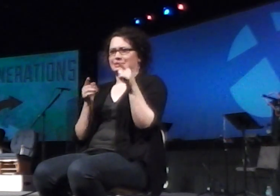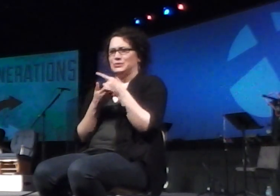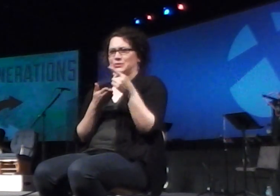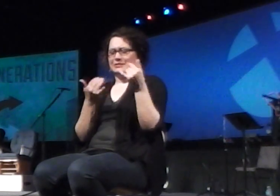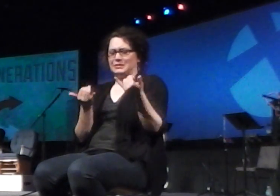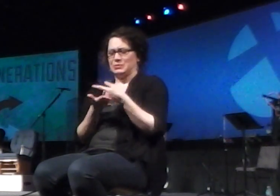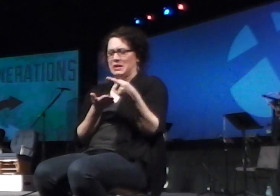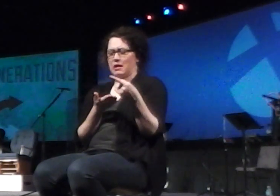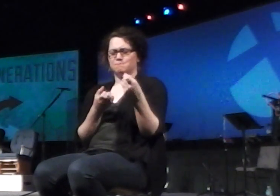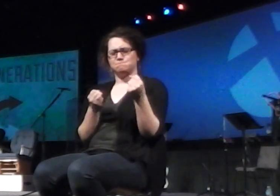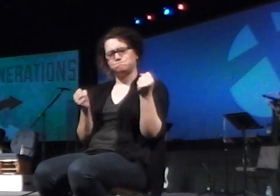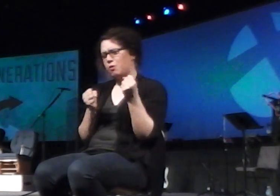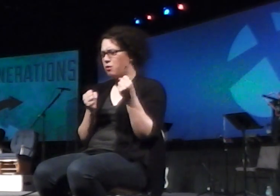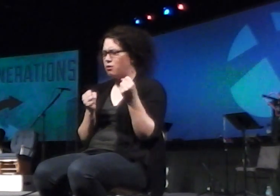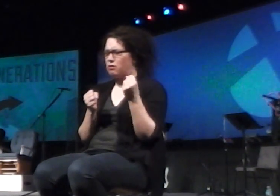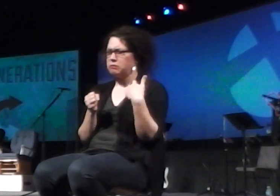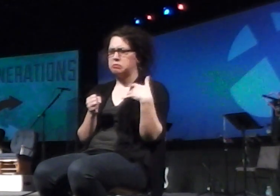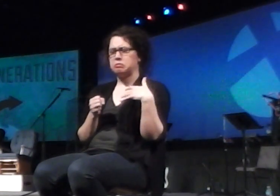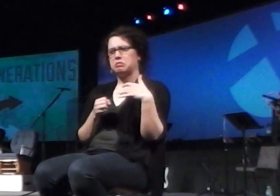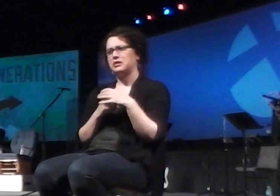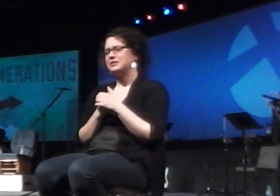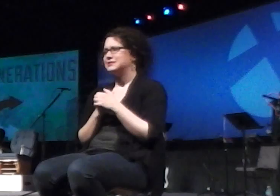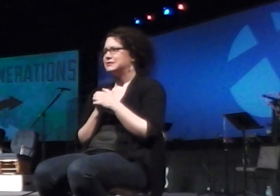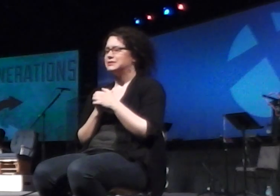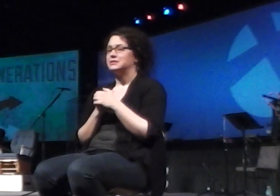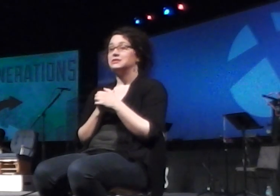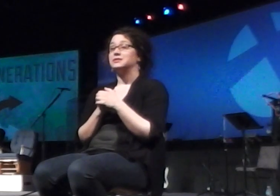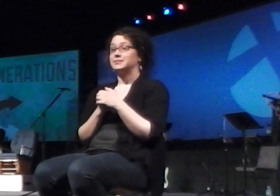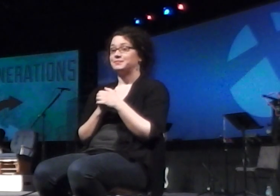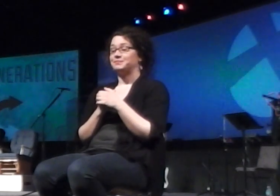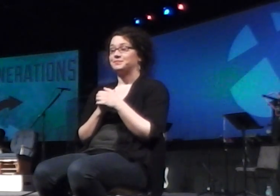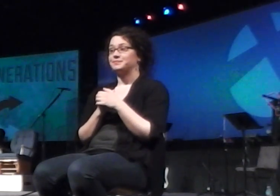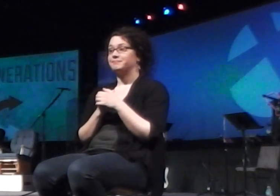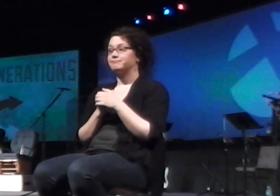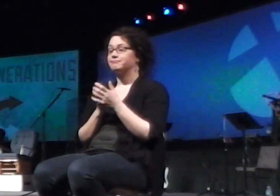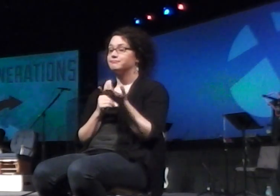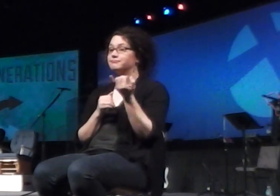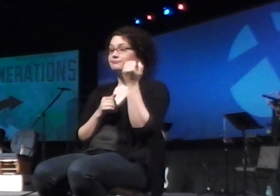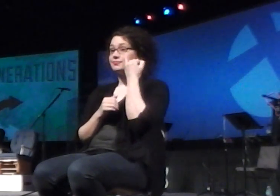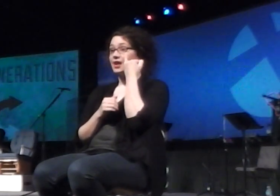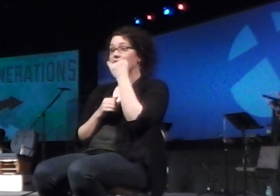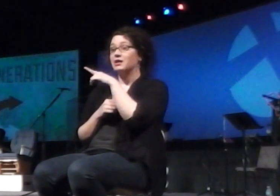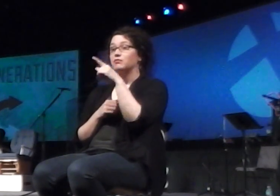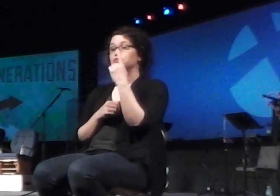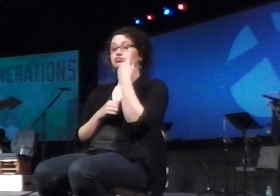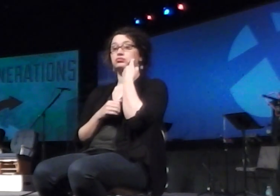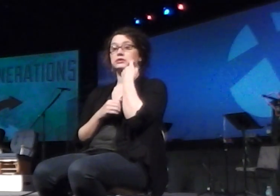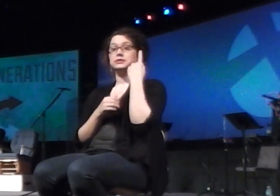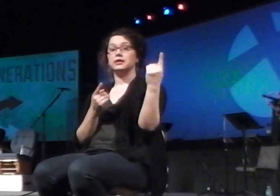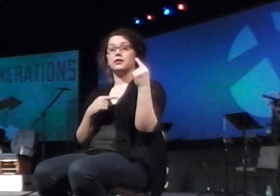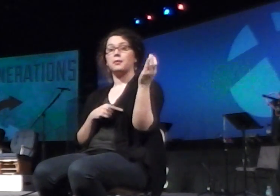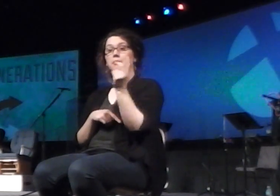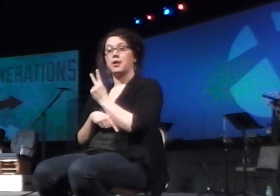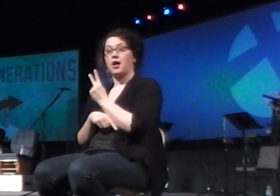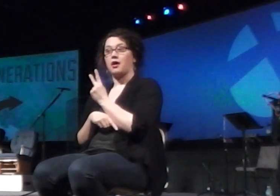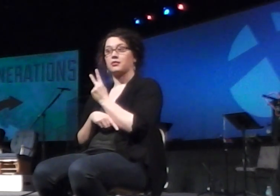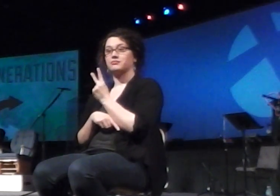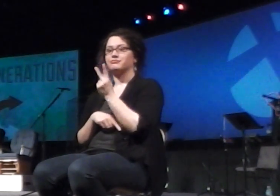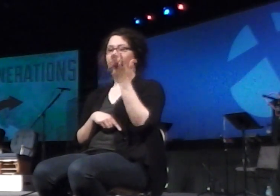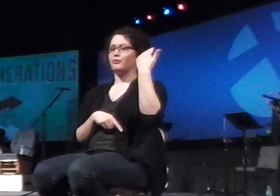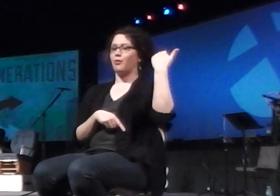week here in Grand Rapids, Michigan. For those of you who are just returning back from spring